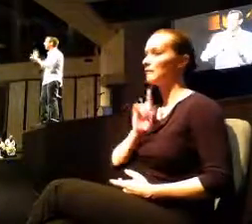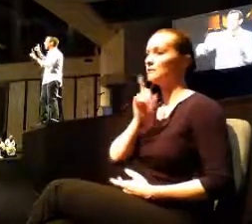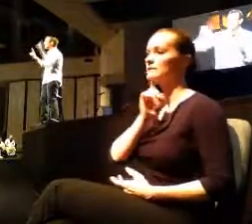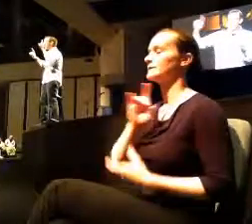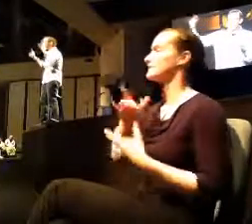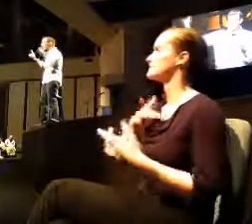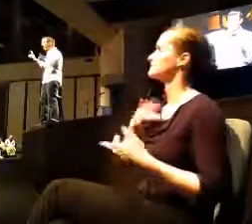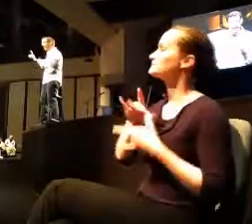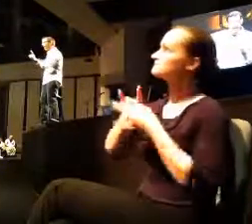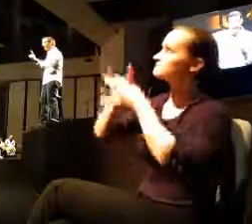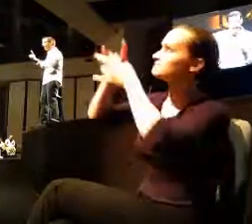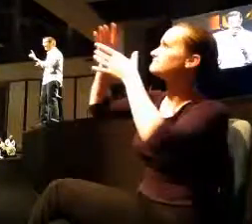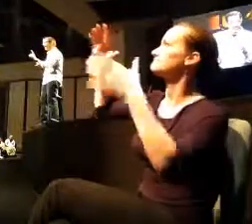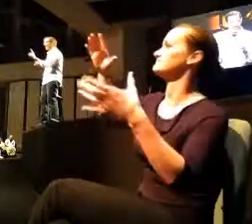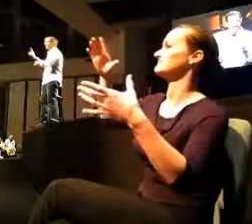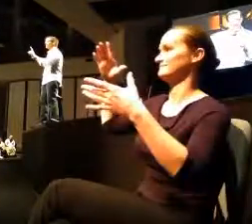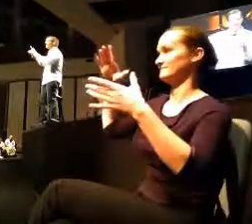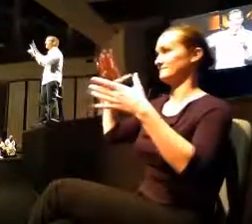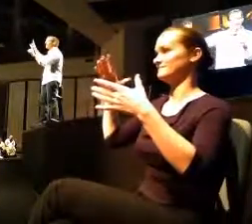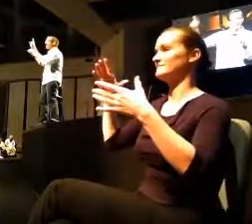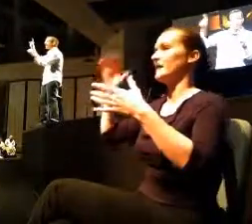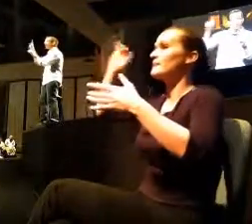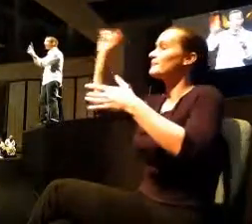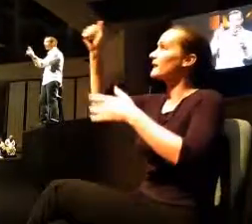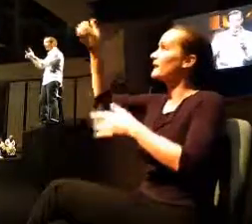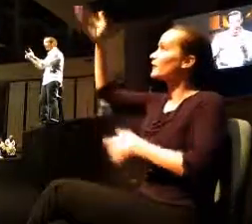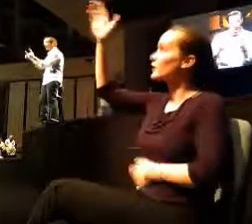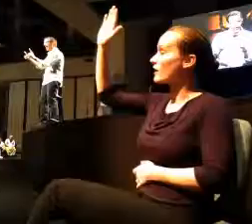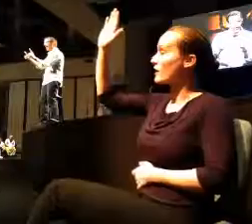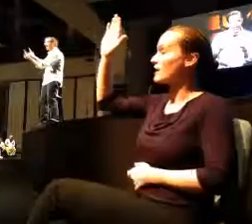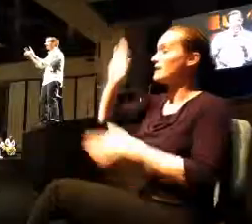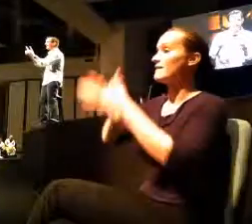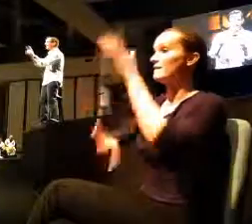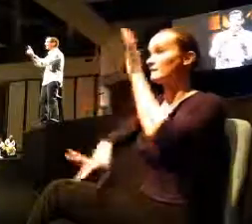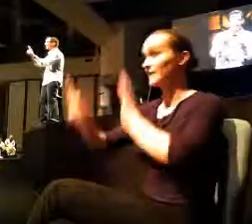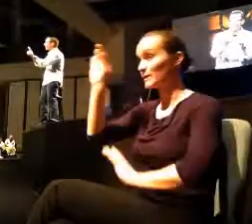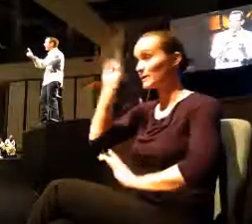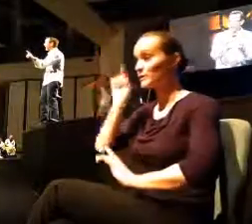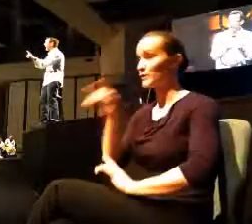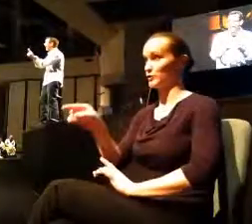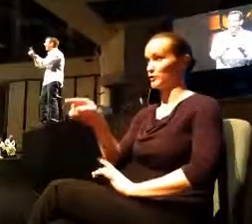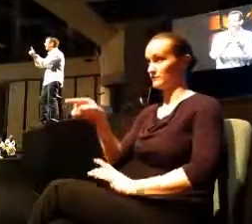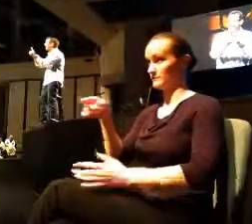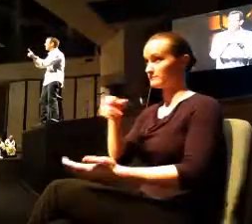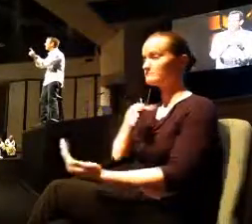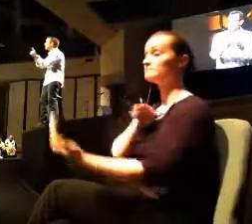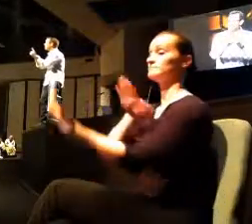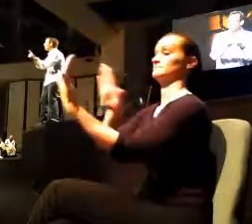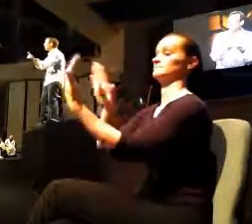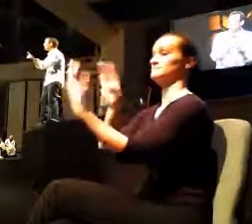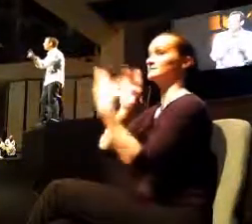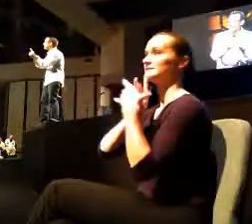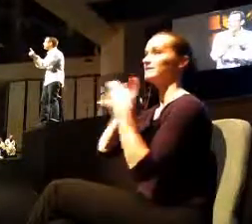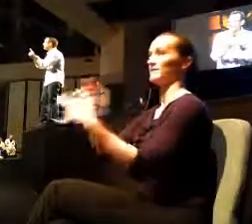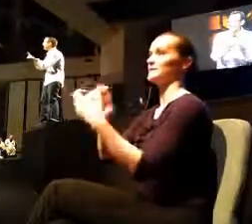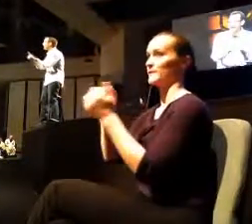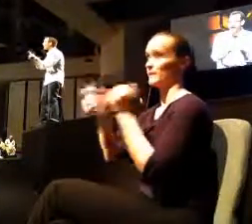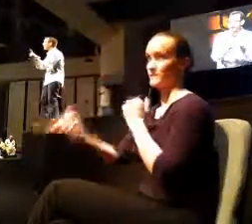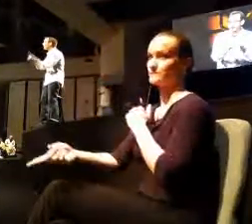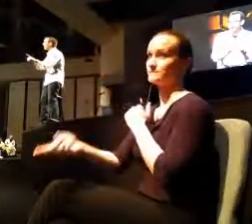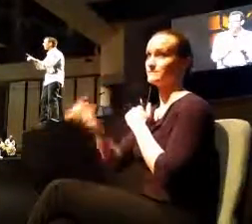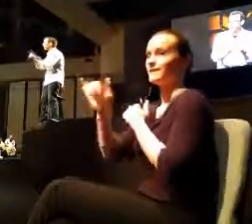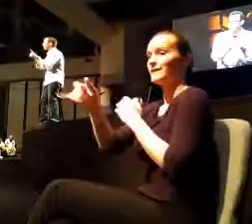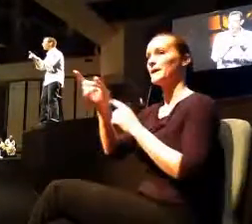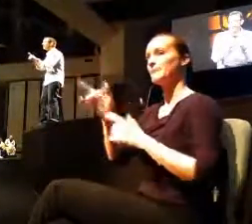in, that God came and found her and connected with her. And in this moment, she